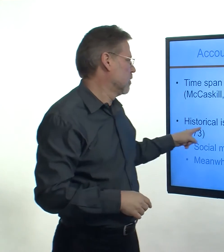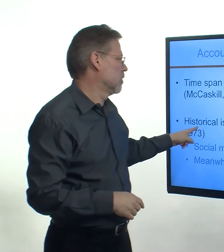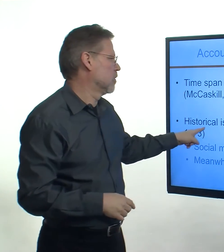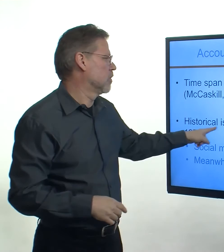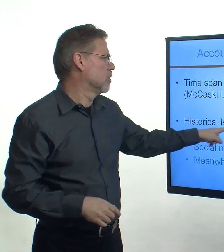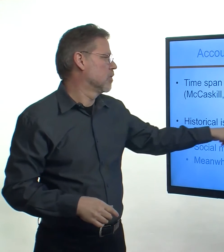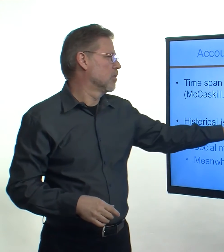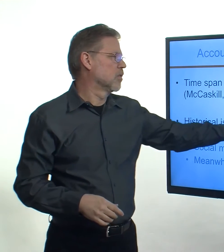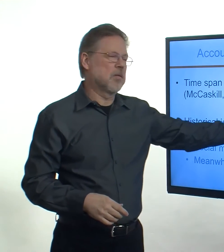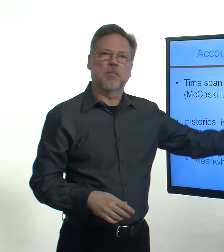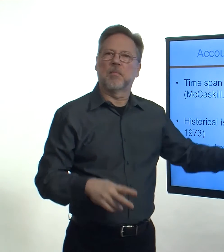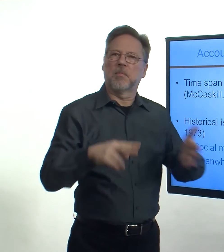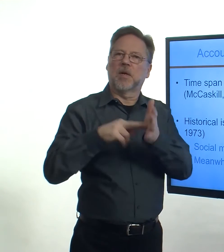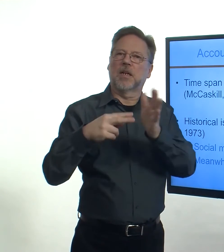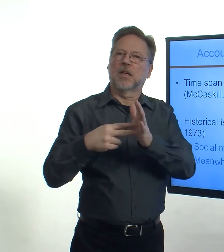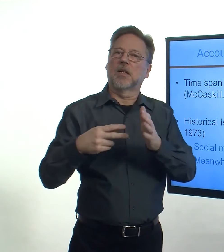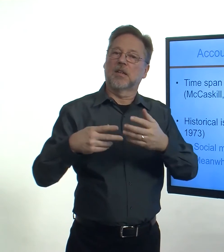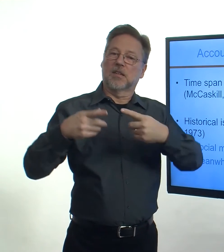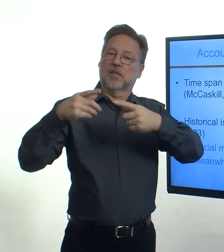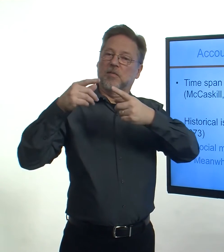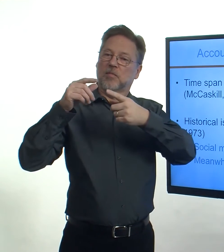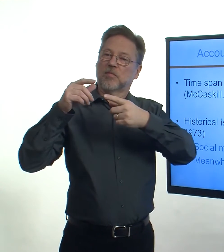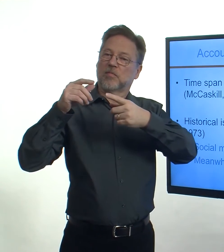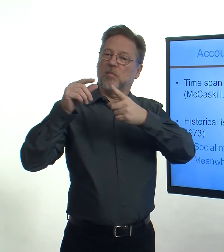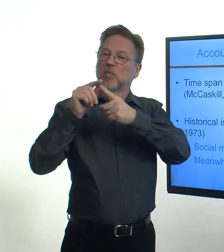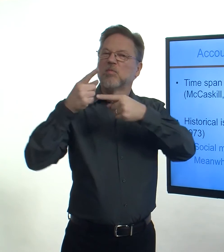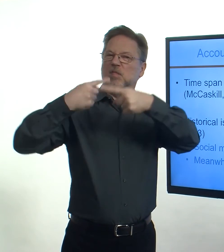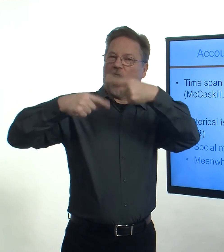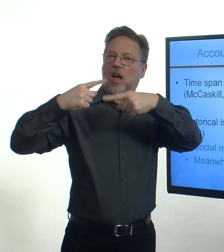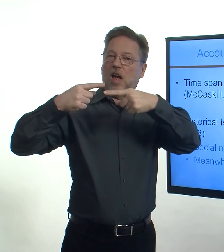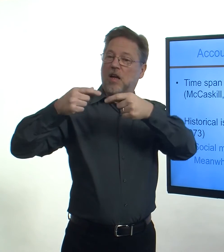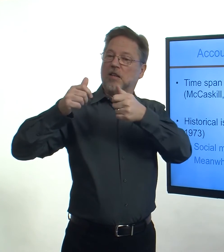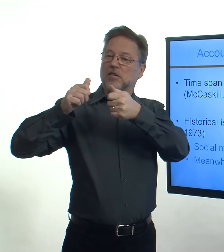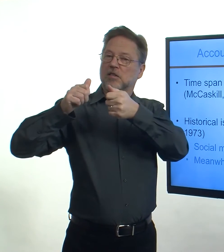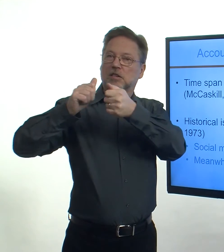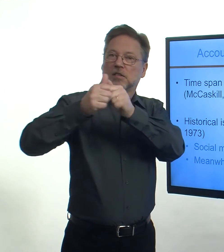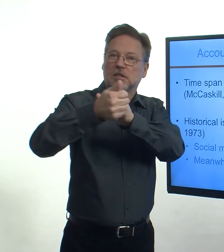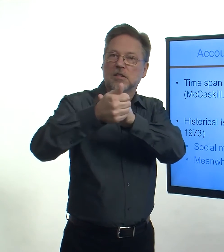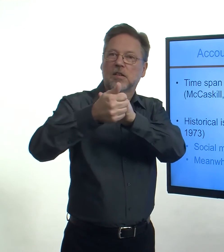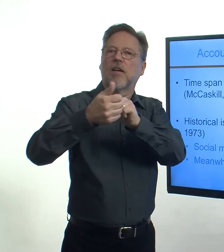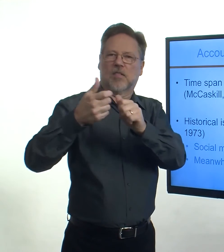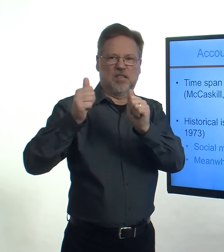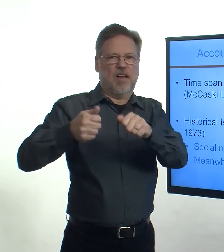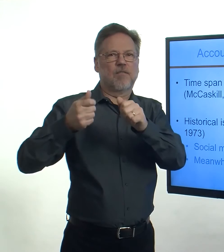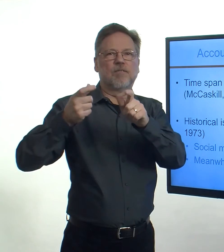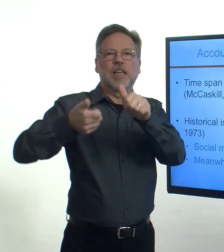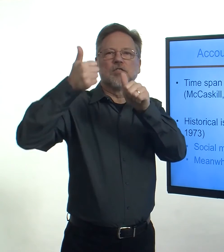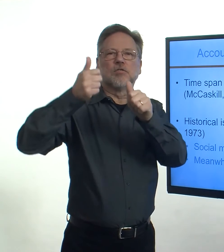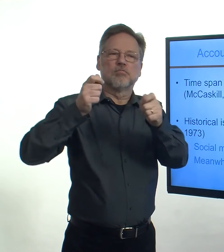This observation means that the rate of change may be faster